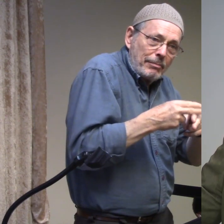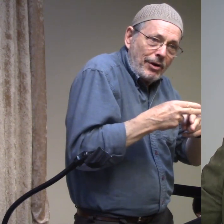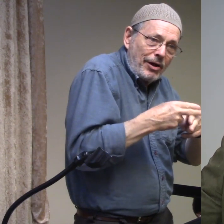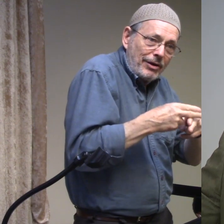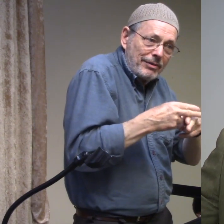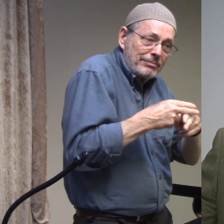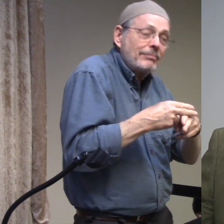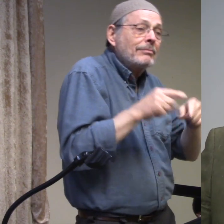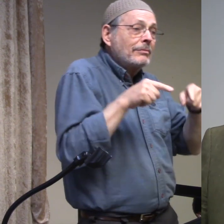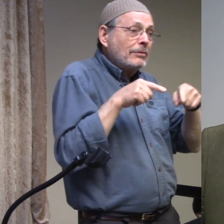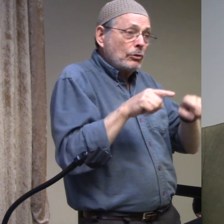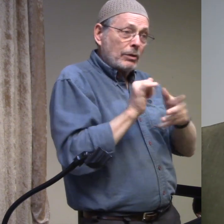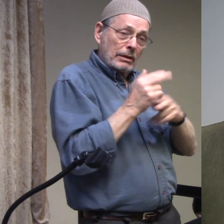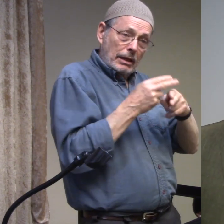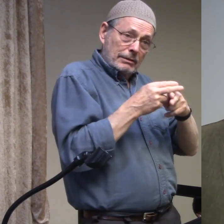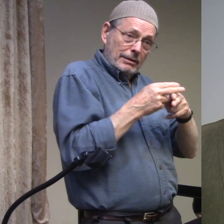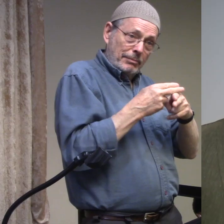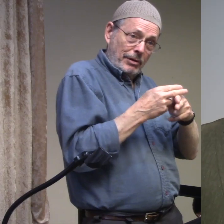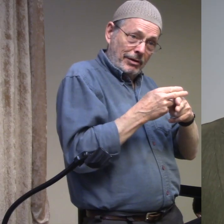this temporary visit,